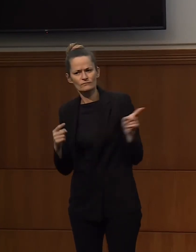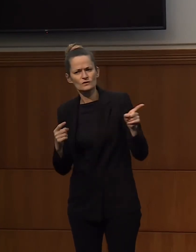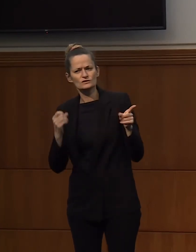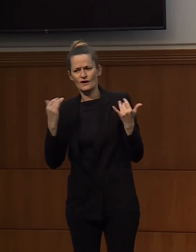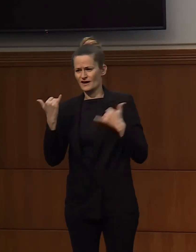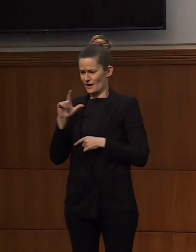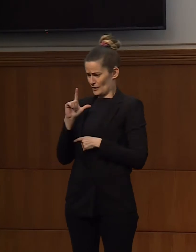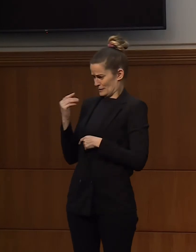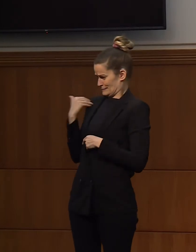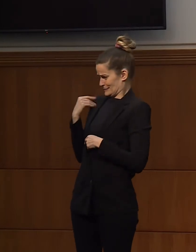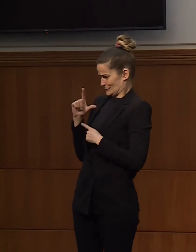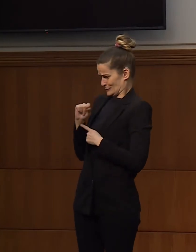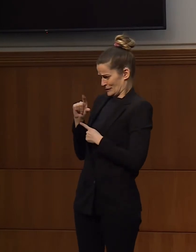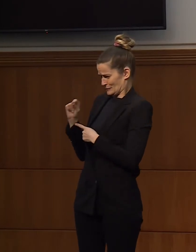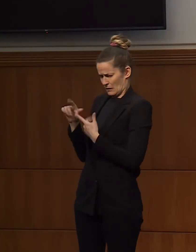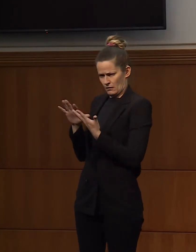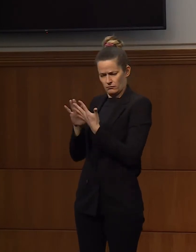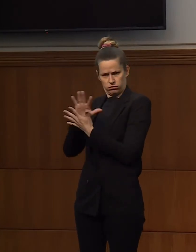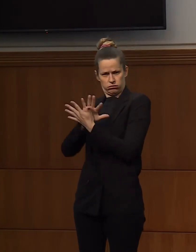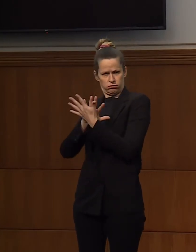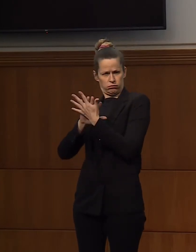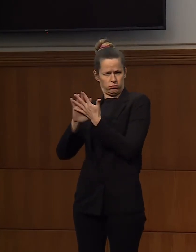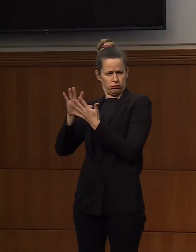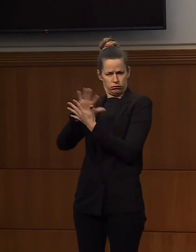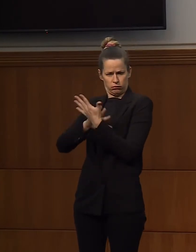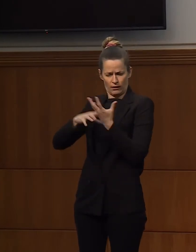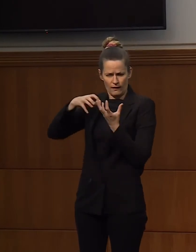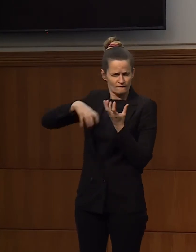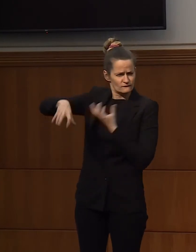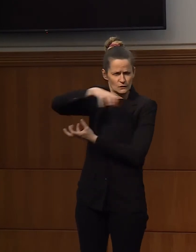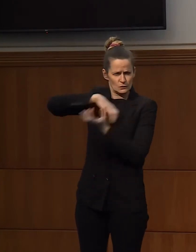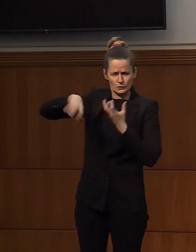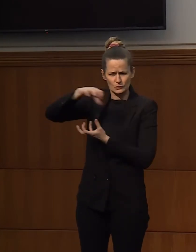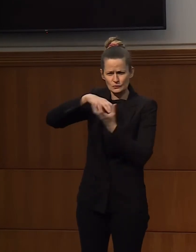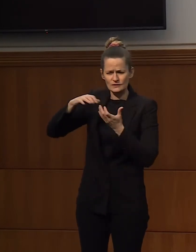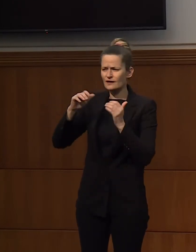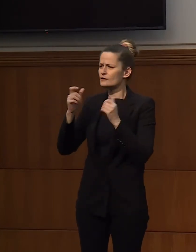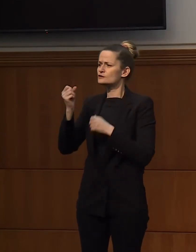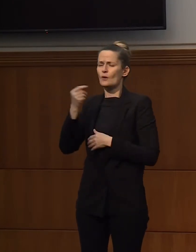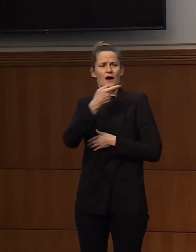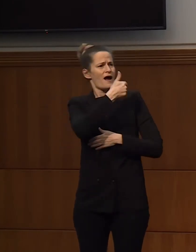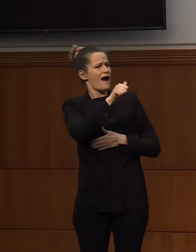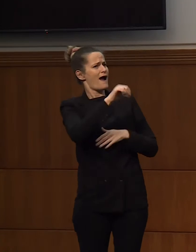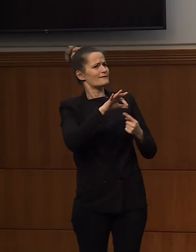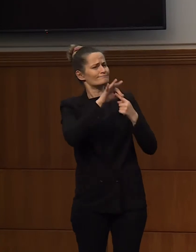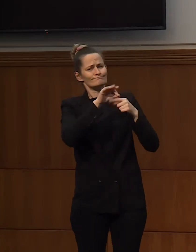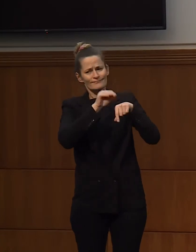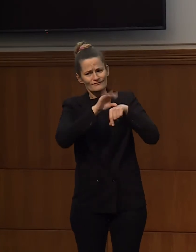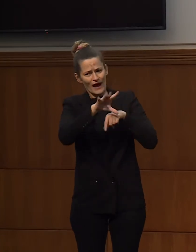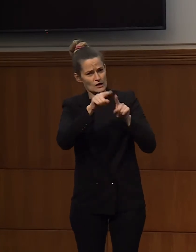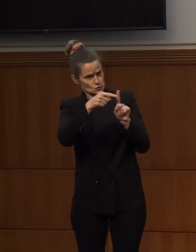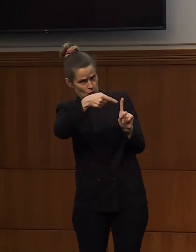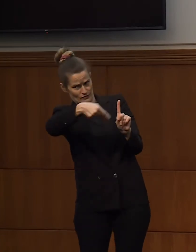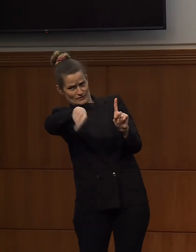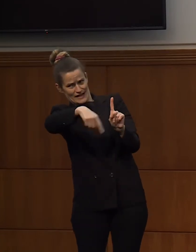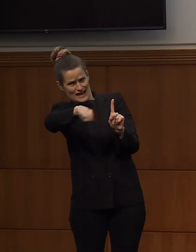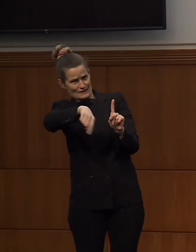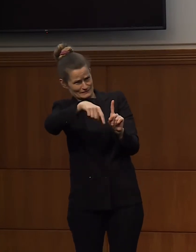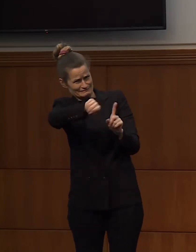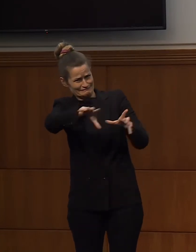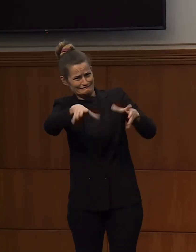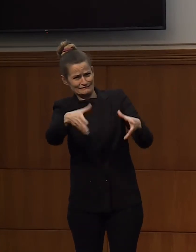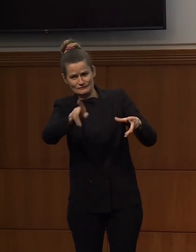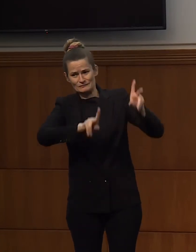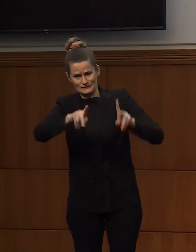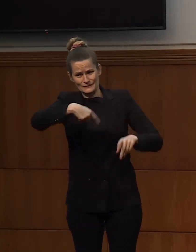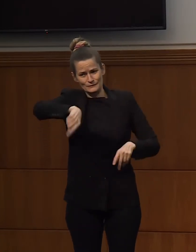went out? And also, do you guys have any notes of caution about when people can